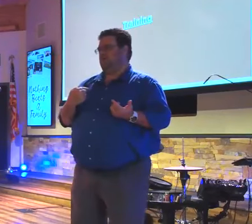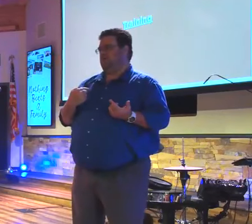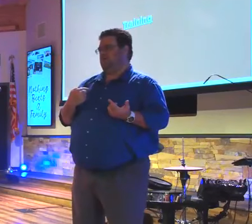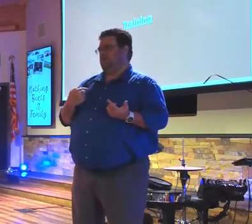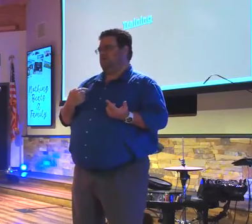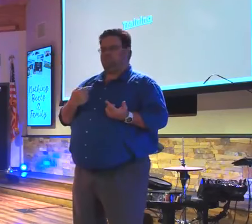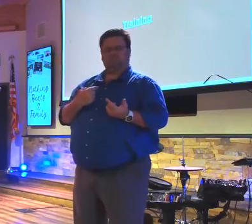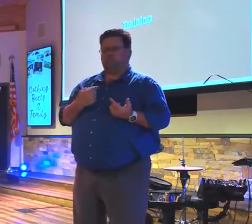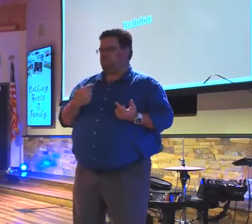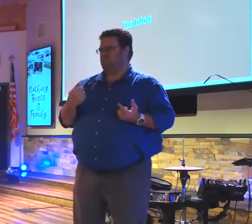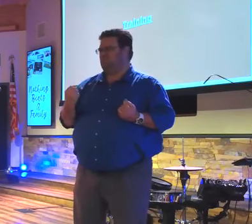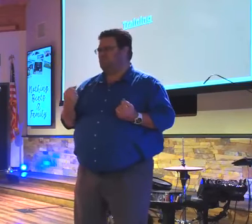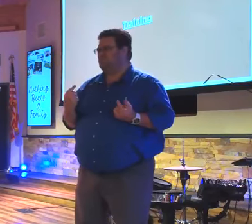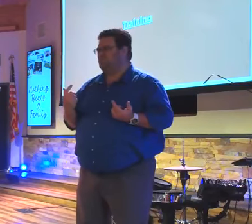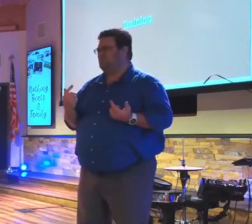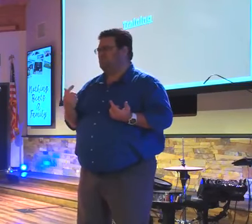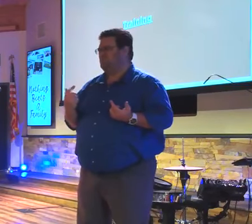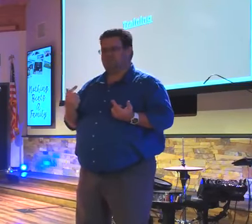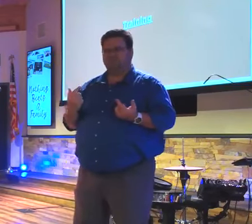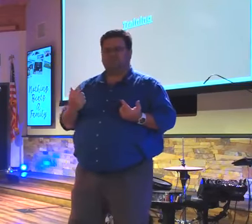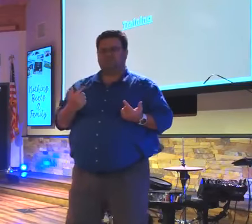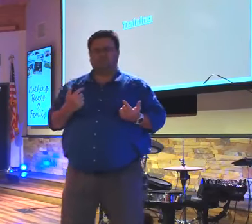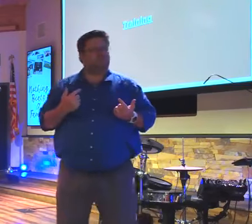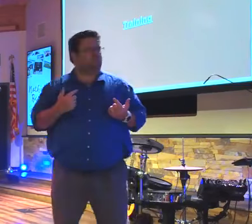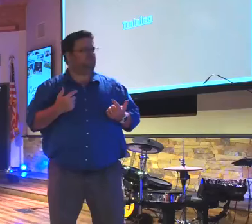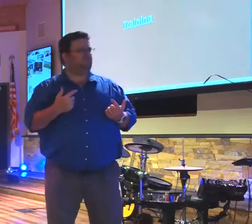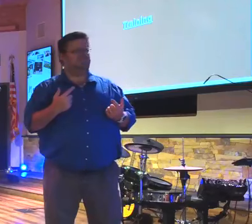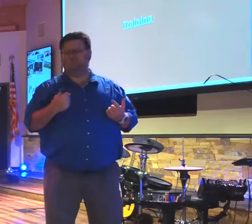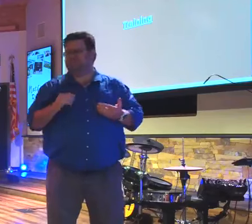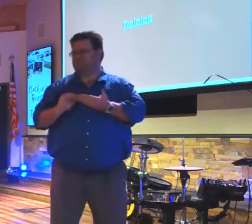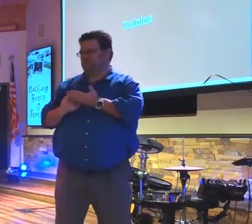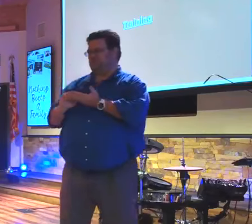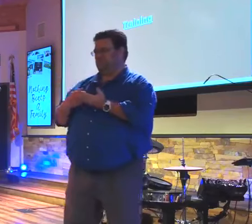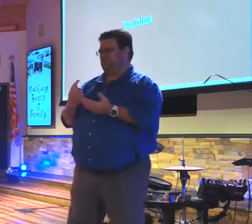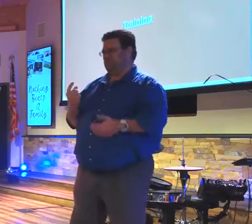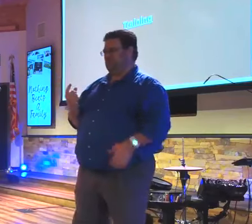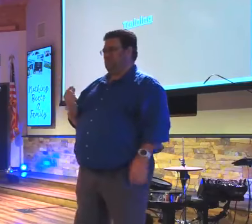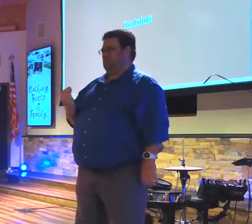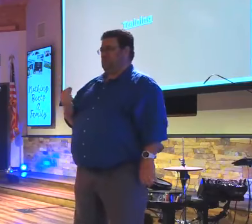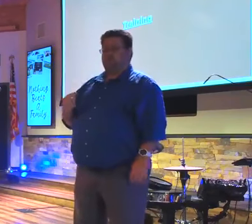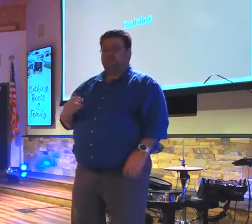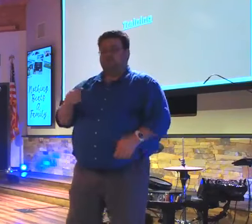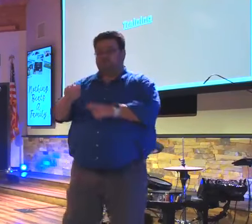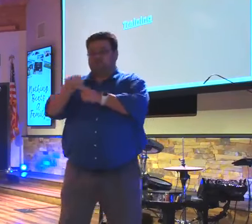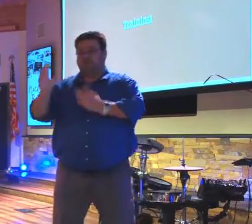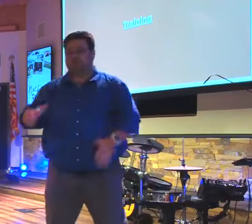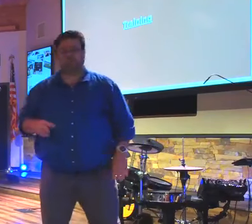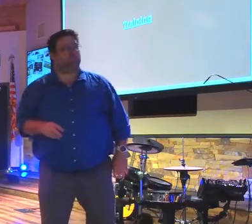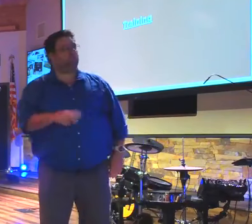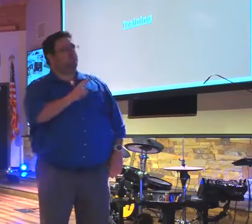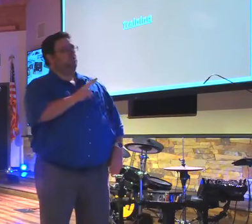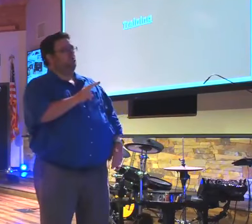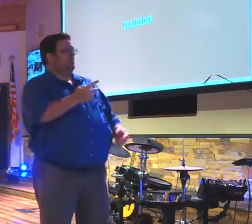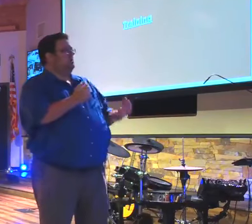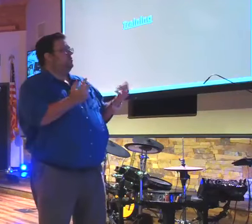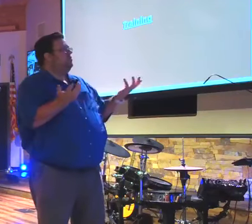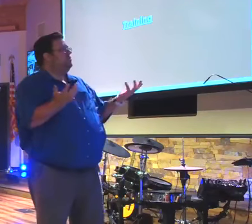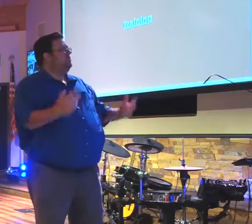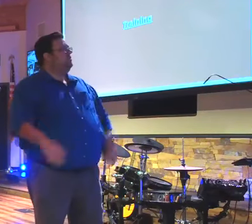What do you want to do? You go, excuse me? And they look at you and say, the trainer says, what do you